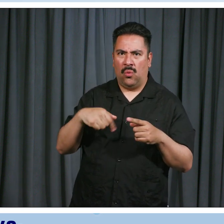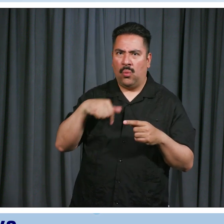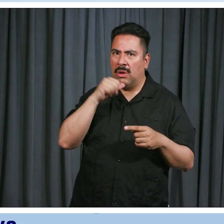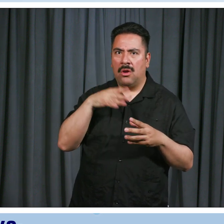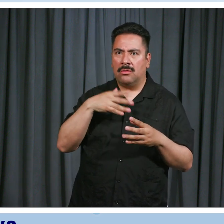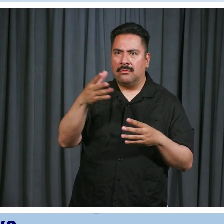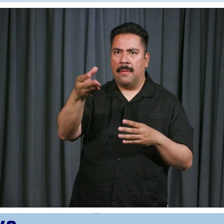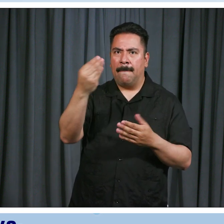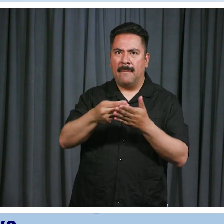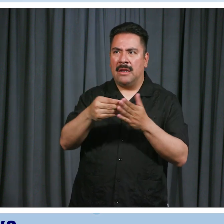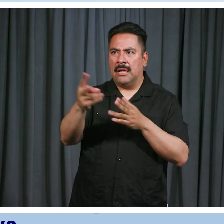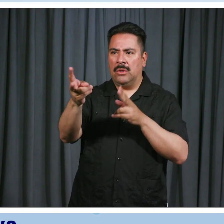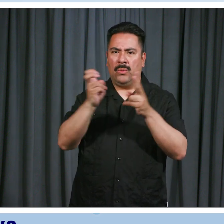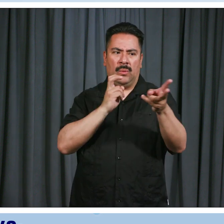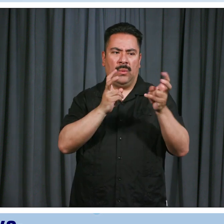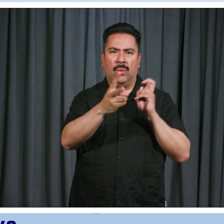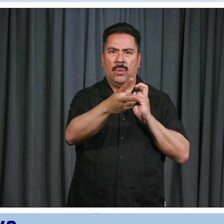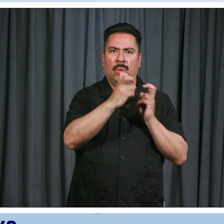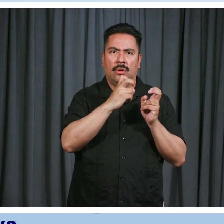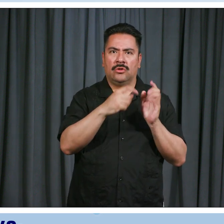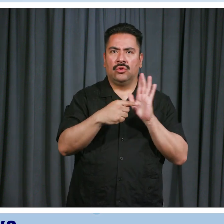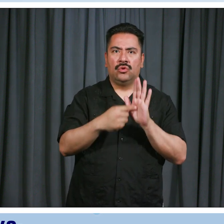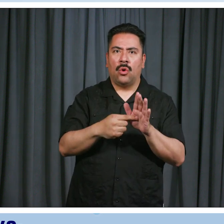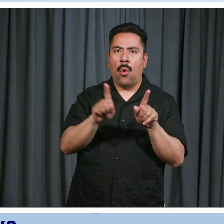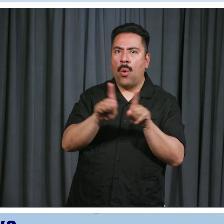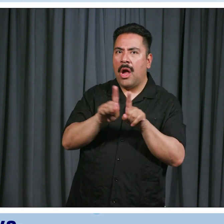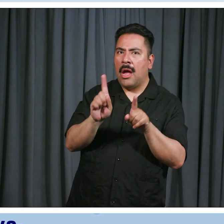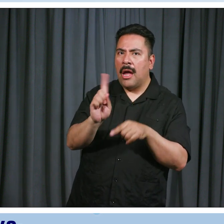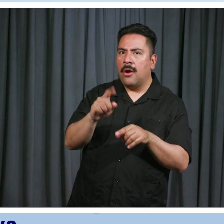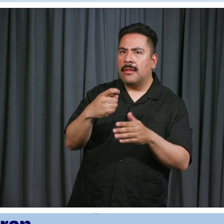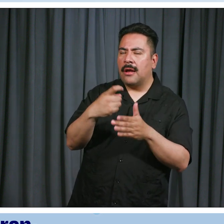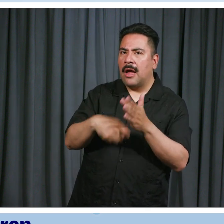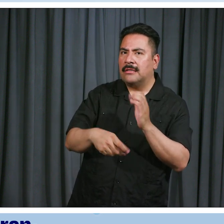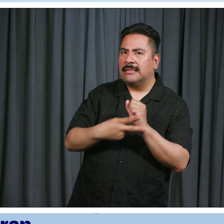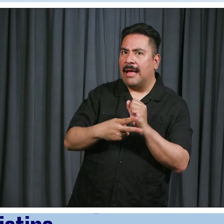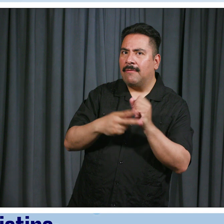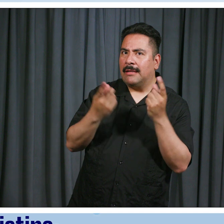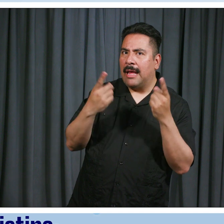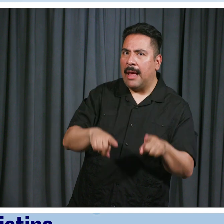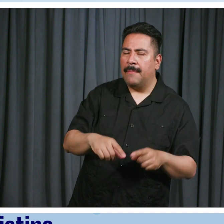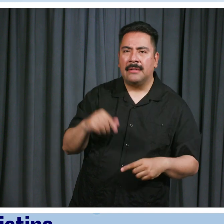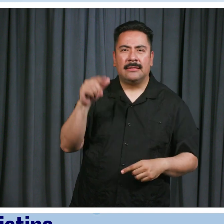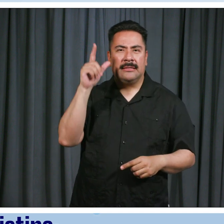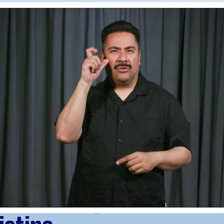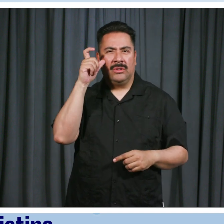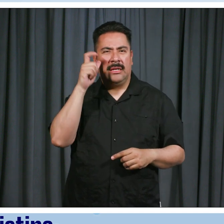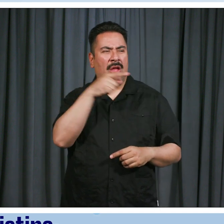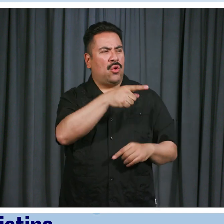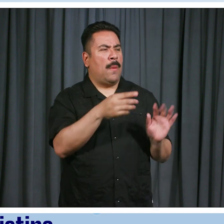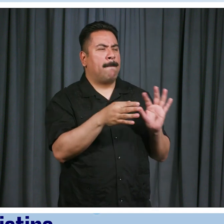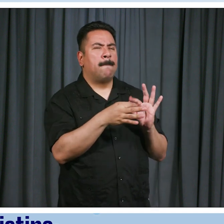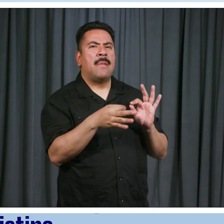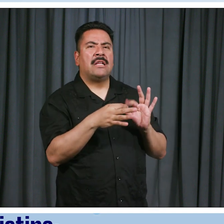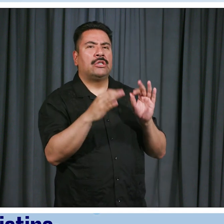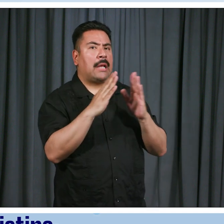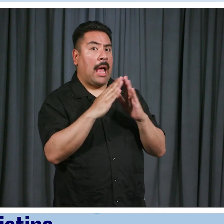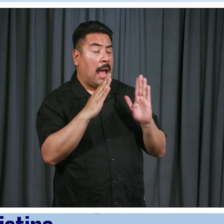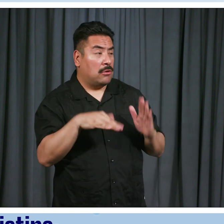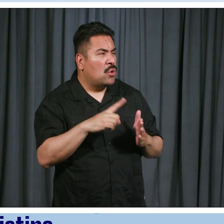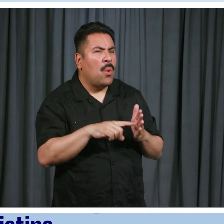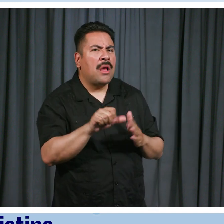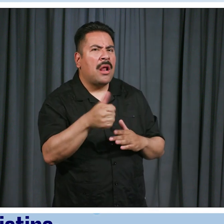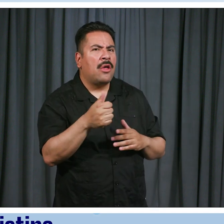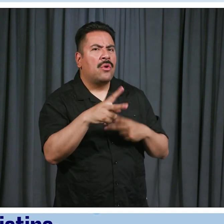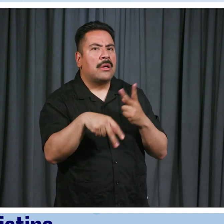for mental health where the cost savings actually hits. Yeah. So you mentioned housing. What other types